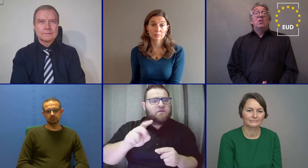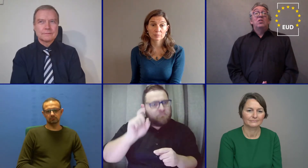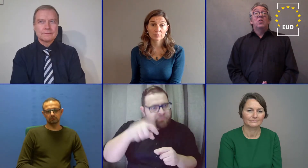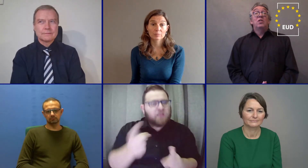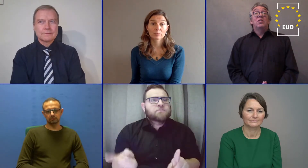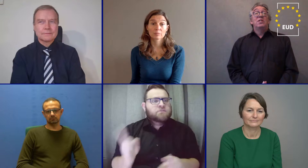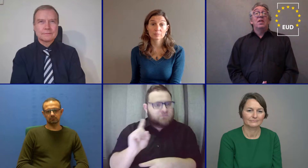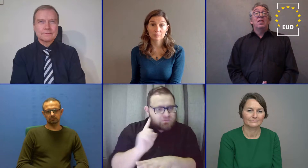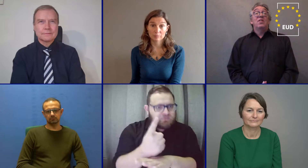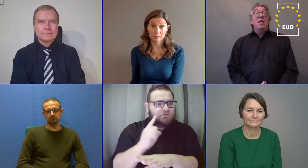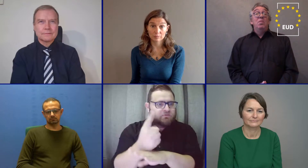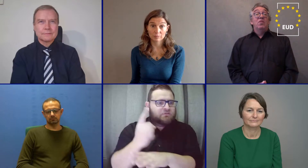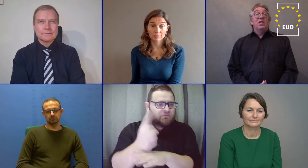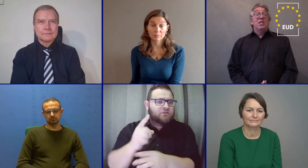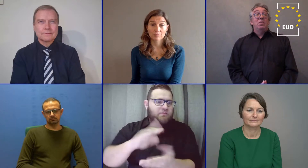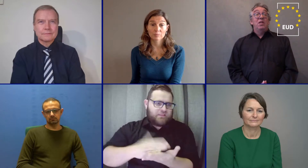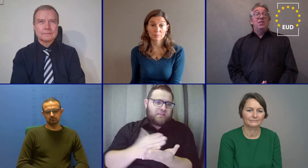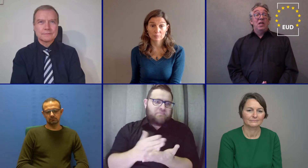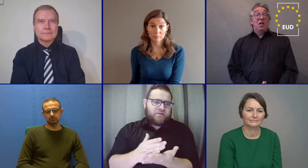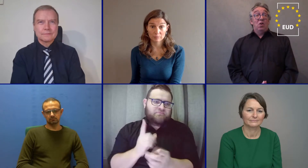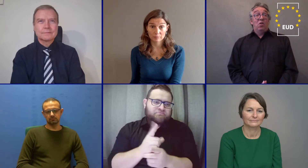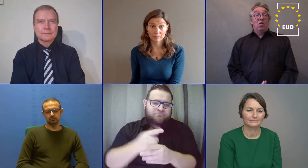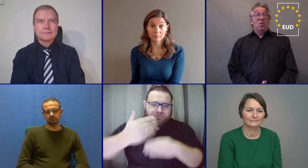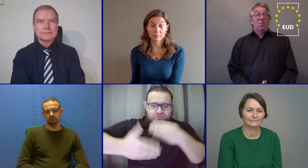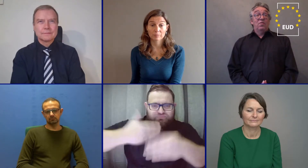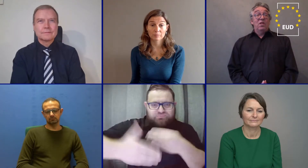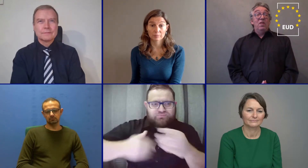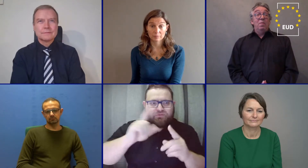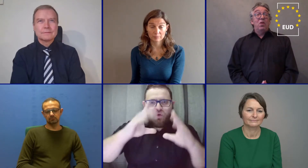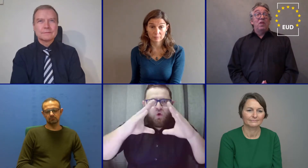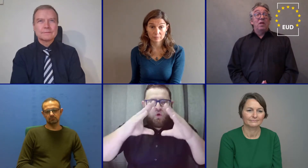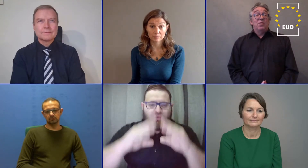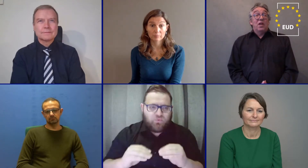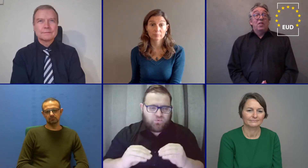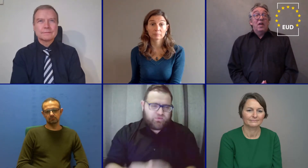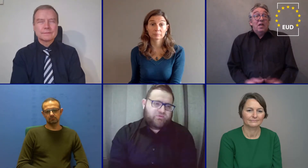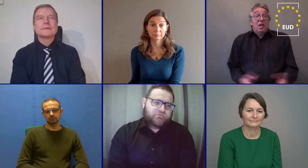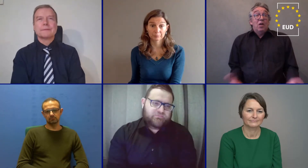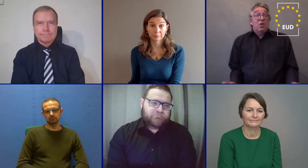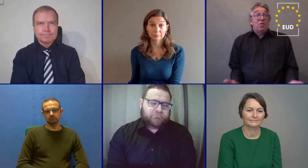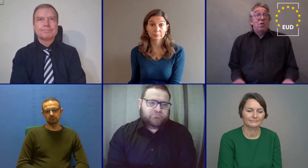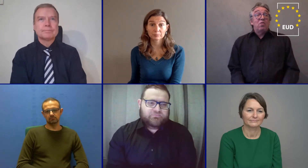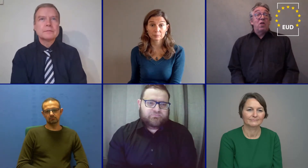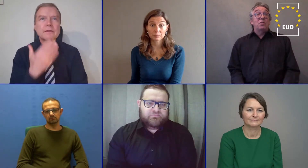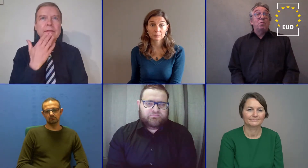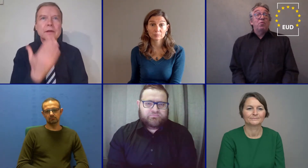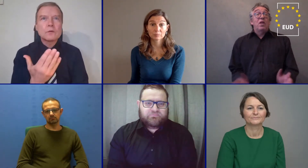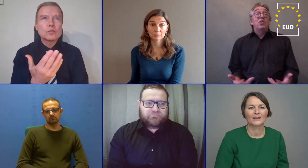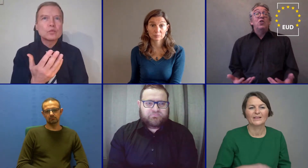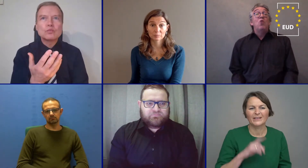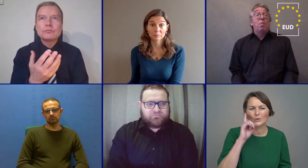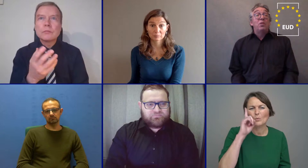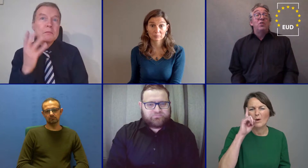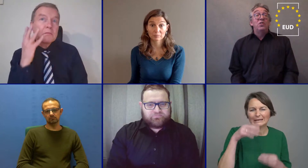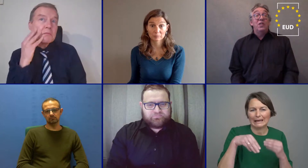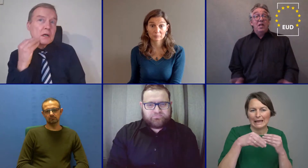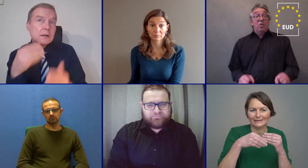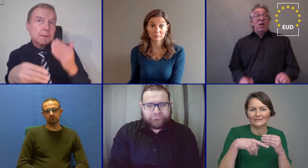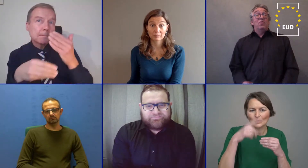So this theme of accessibility of TV programs, I think the Corona crisis provides a good opportunity, and we have to make